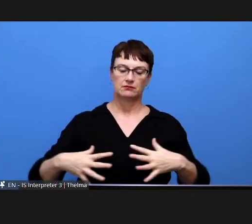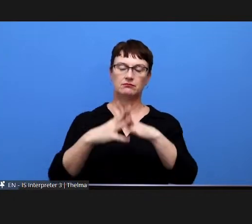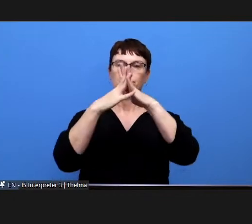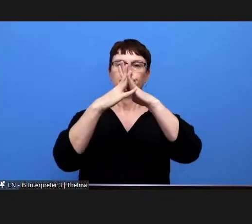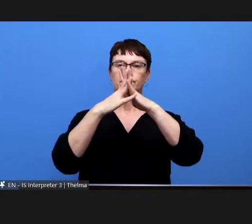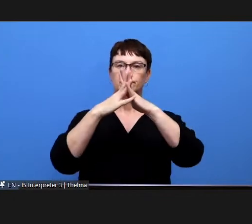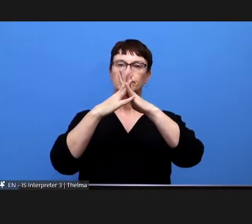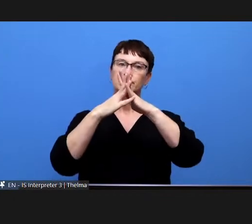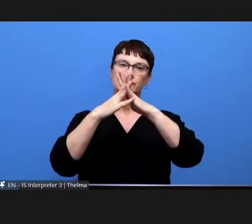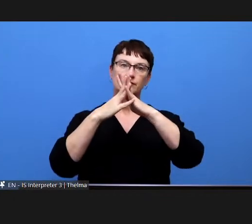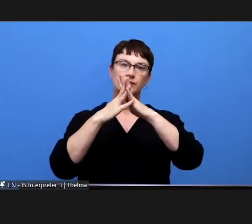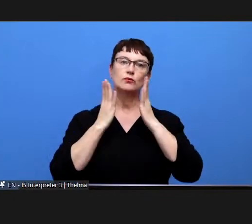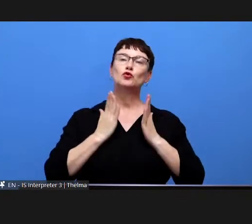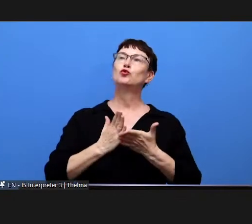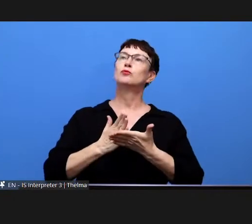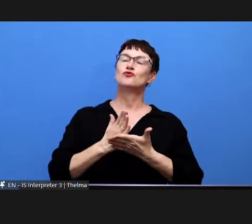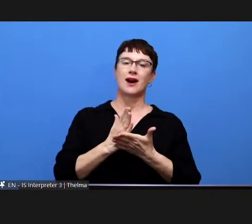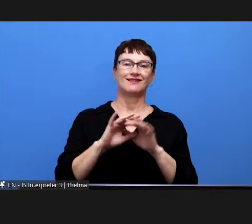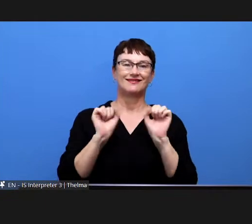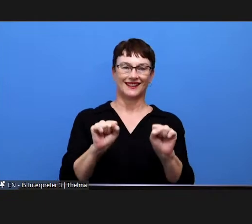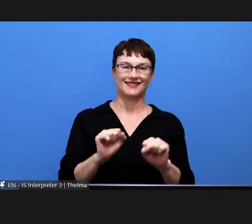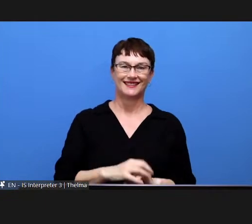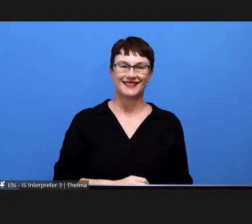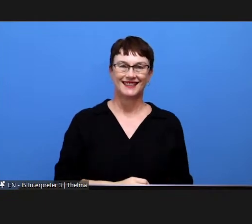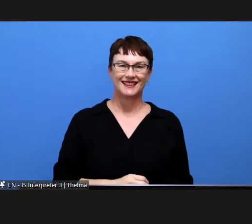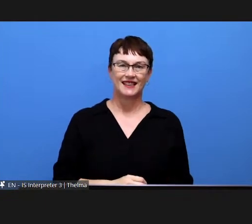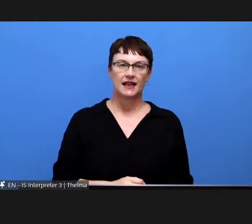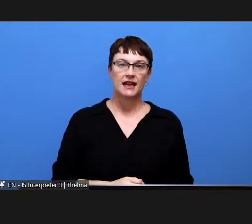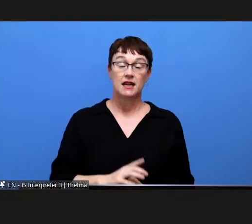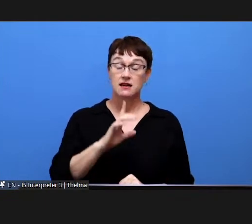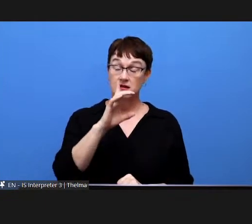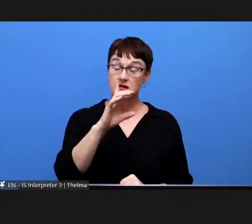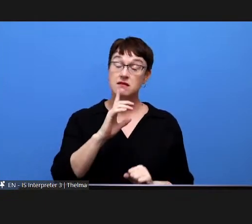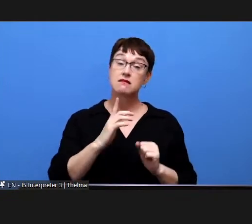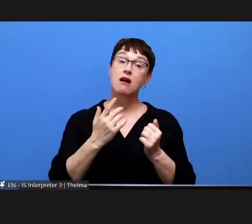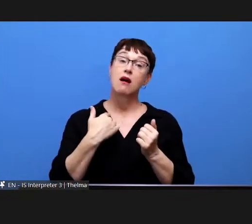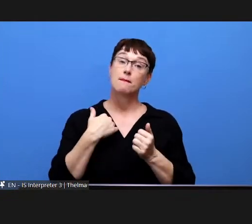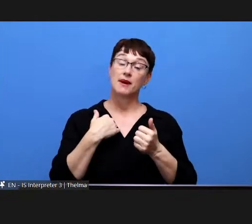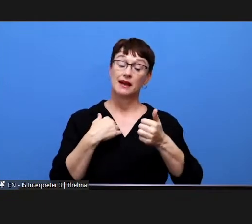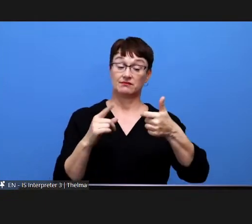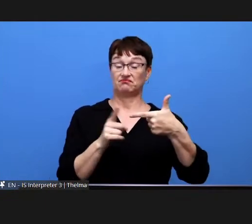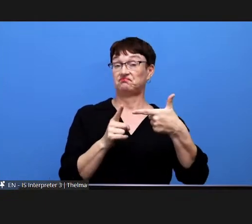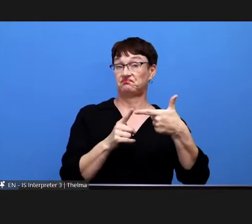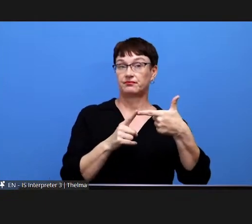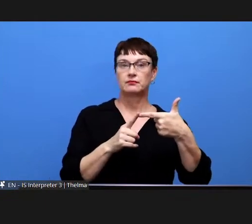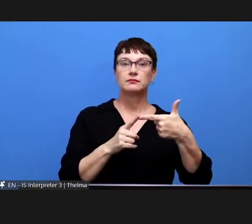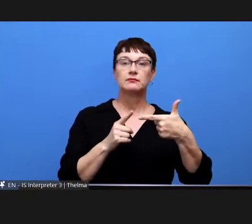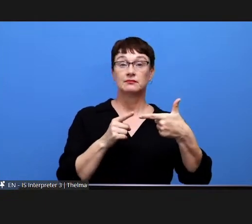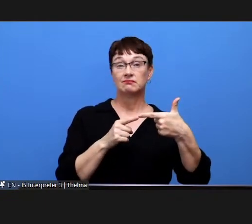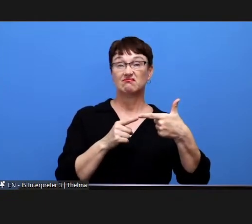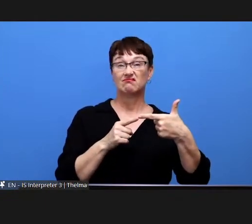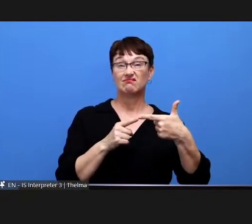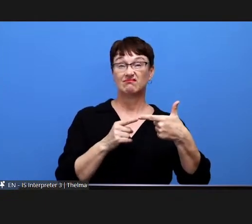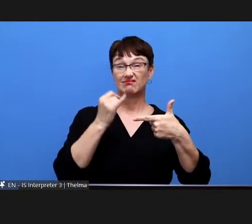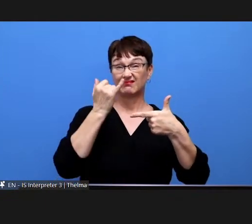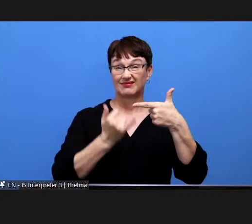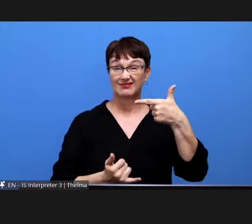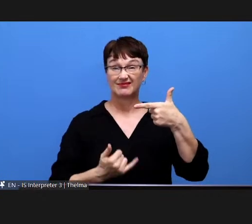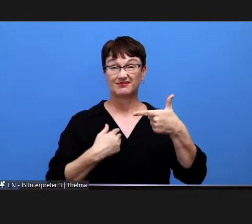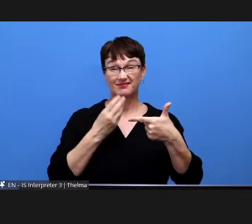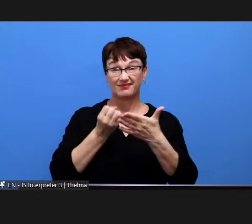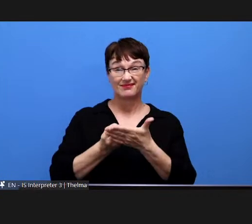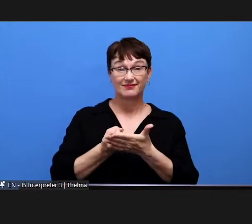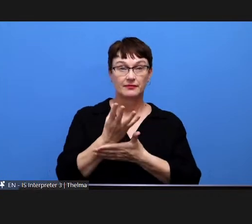mechanism. And we don't see it very often. We don't work on it very often because we see it from